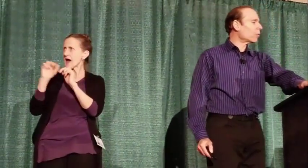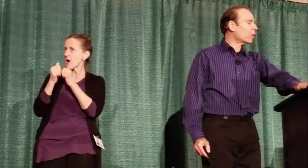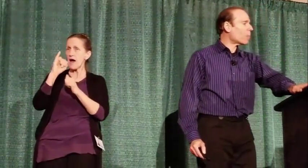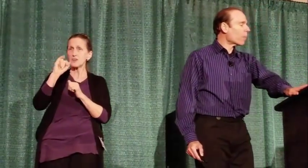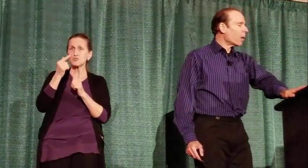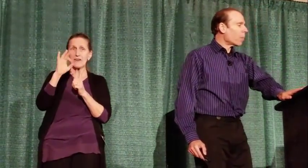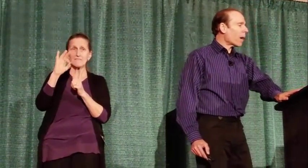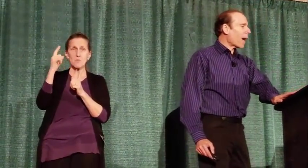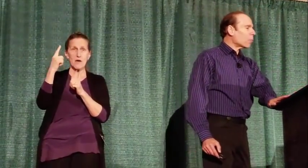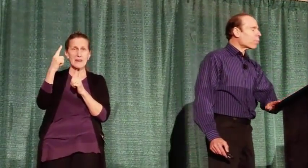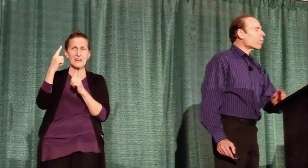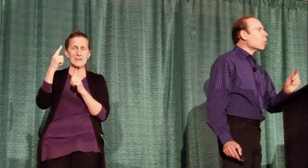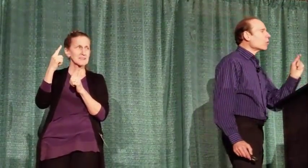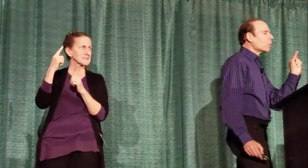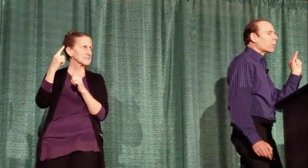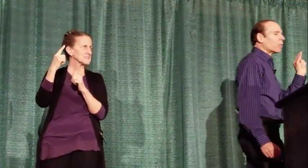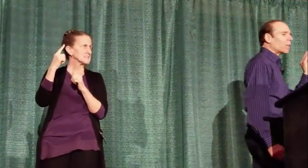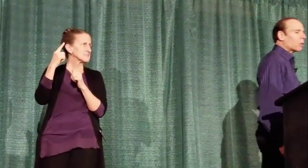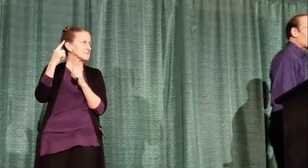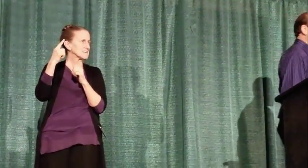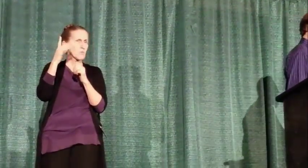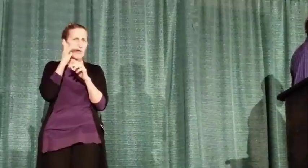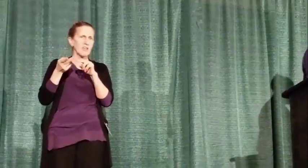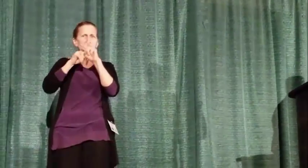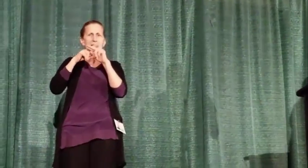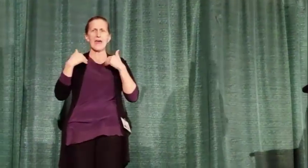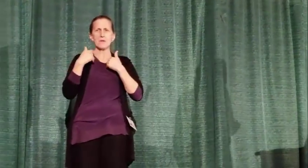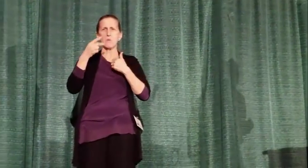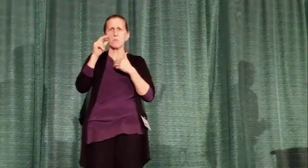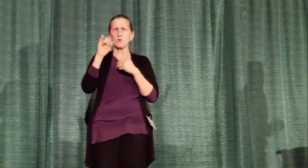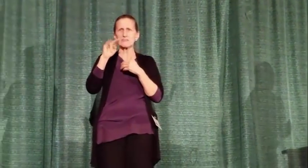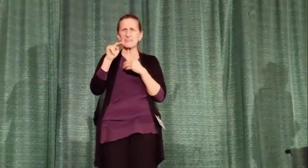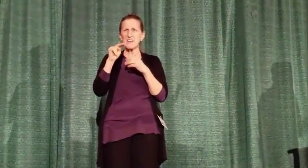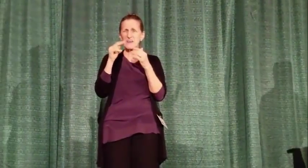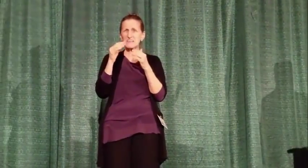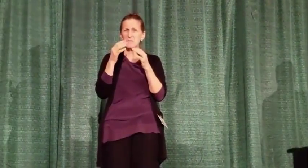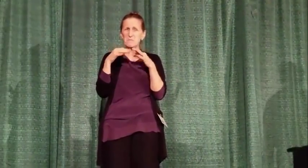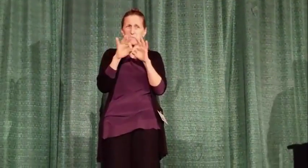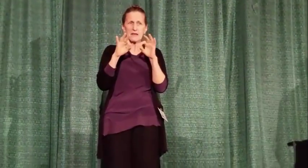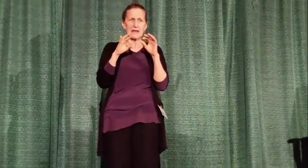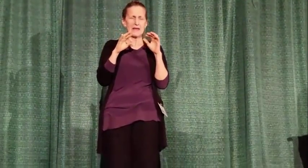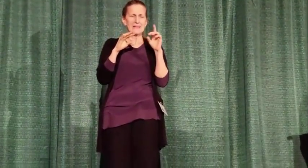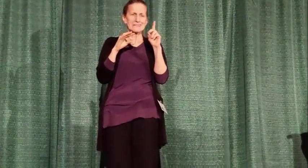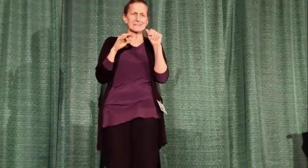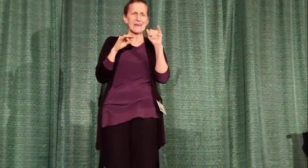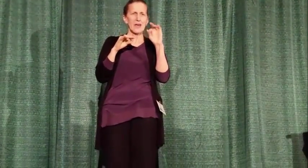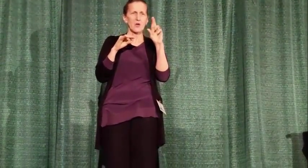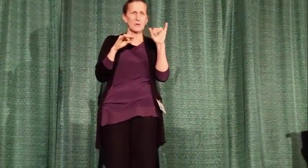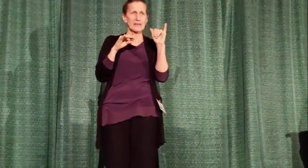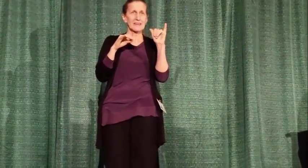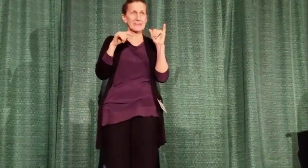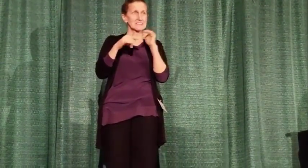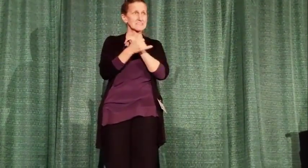is lifted up by animal protein in particular, especially dairy products. That's why the countries that have the most dairy consumption, always